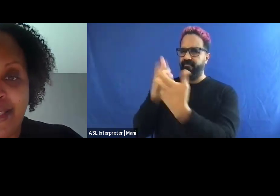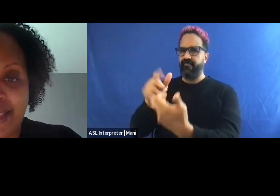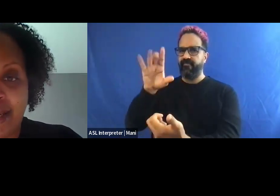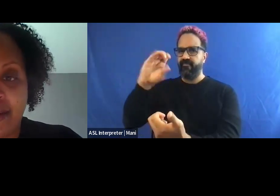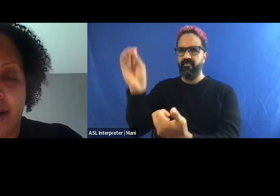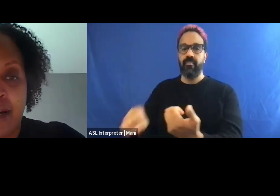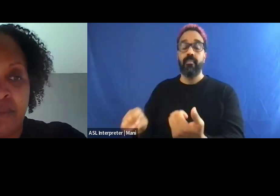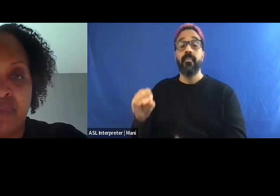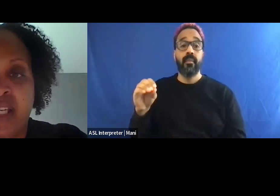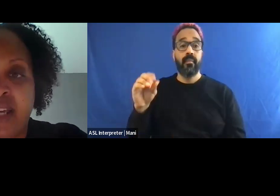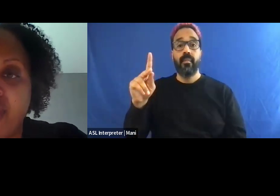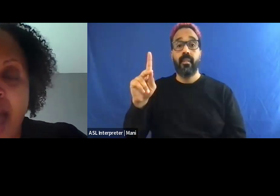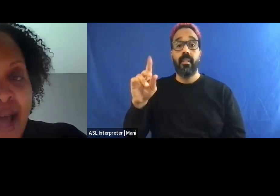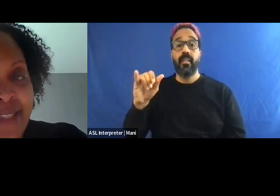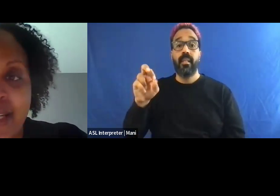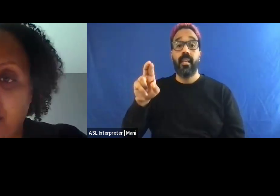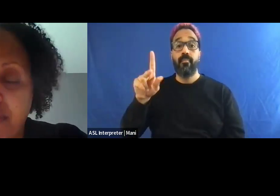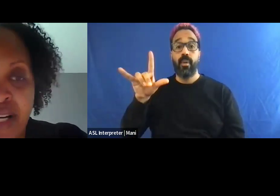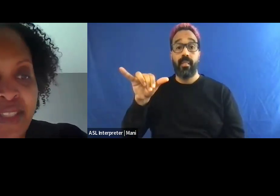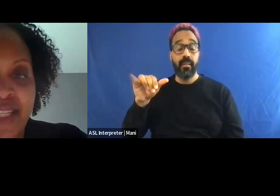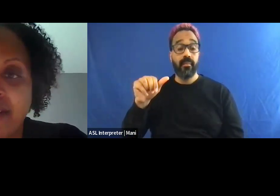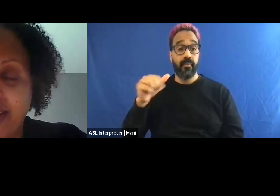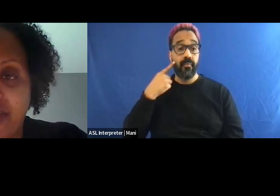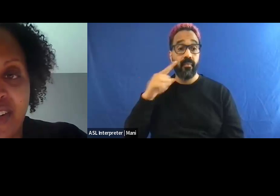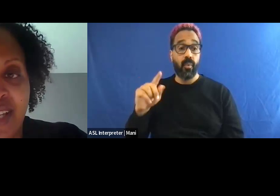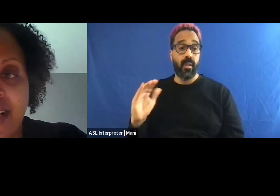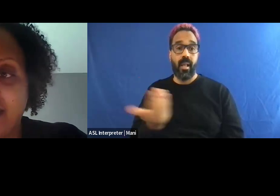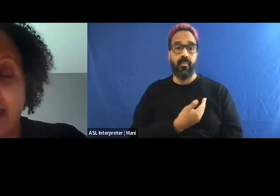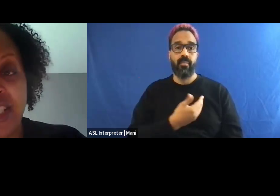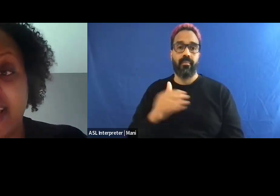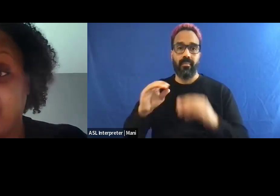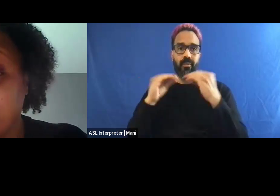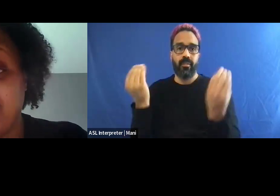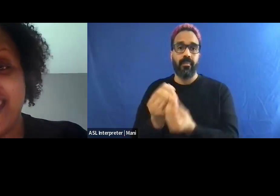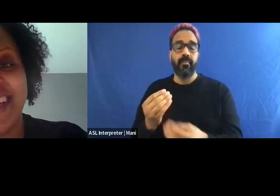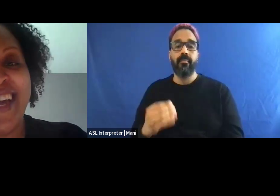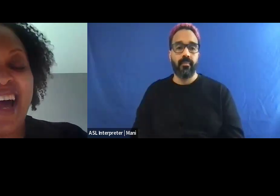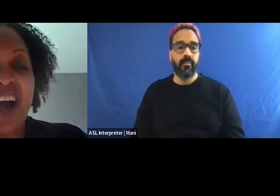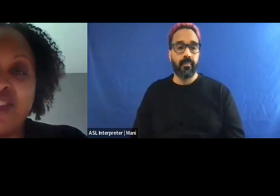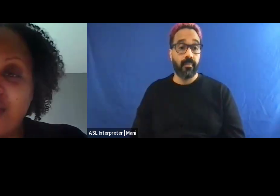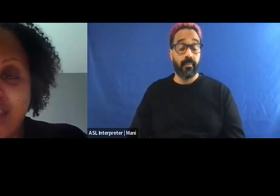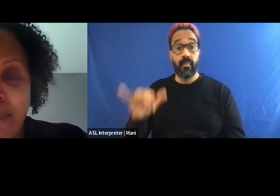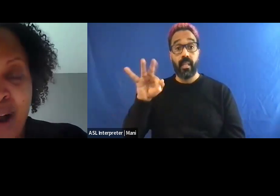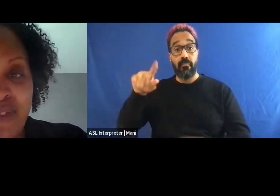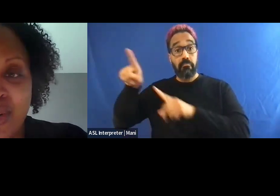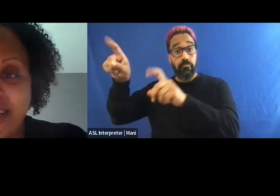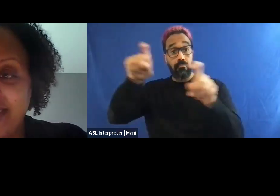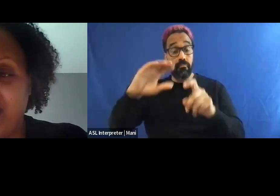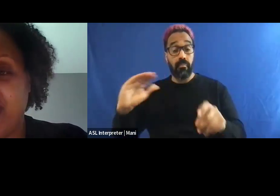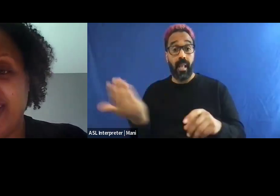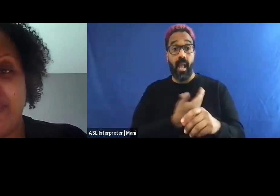Able SC. If you ask anyone around the state of South Carolina, legislators, other